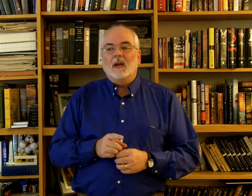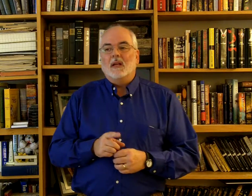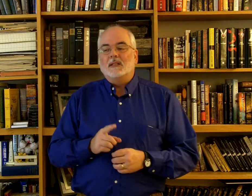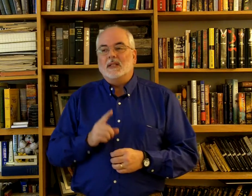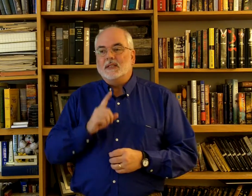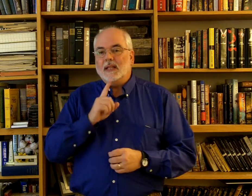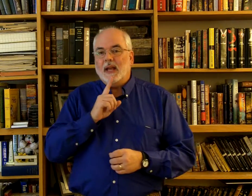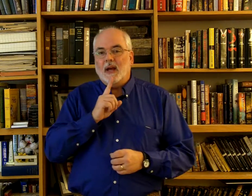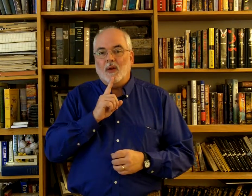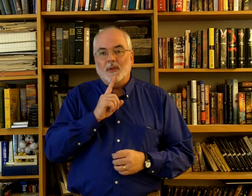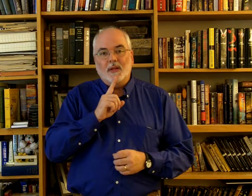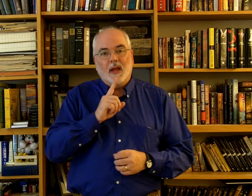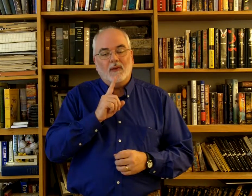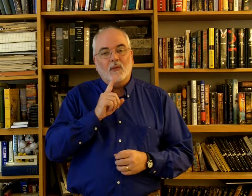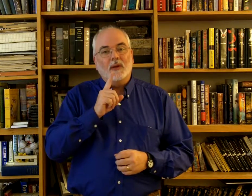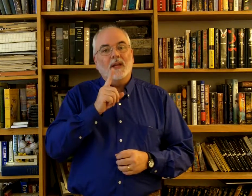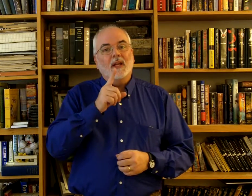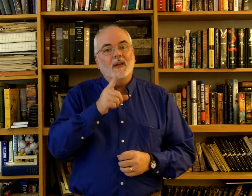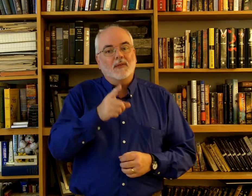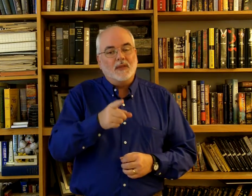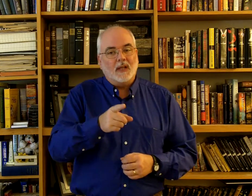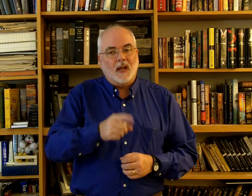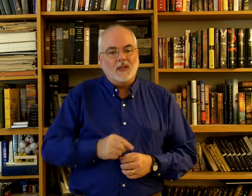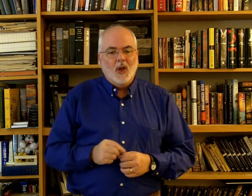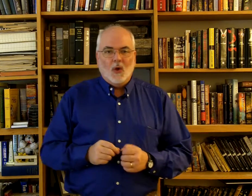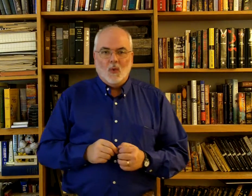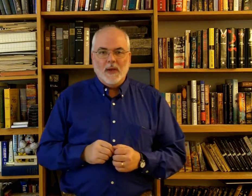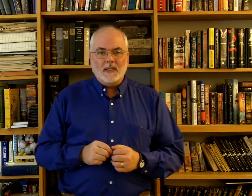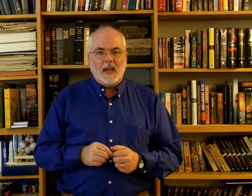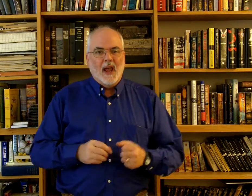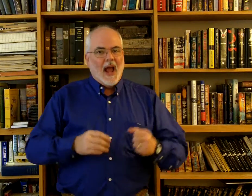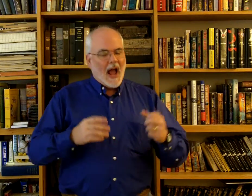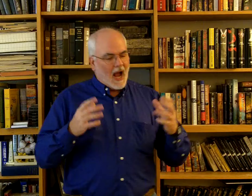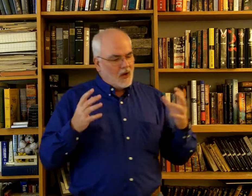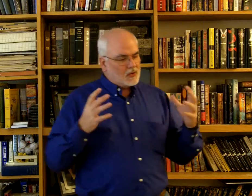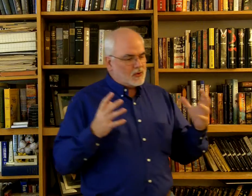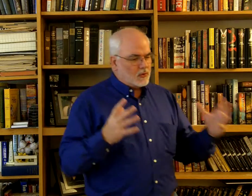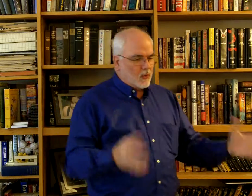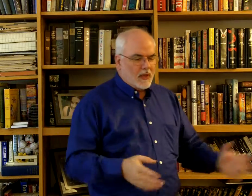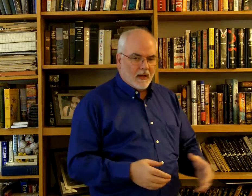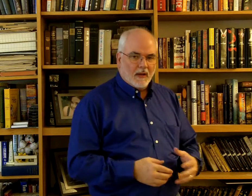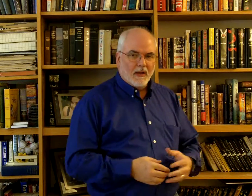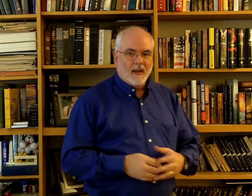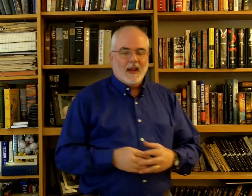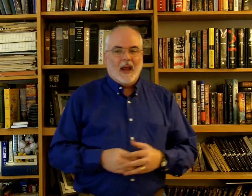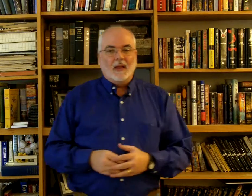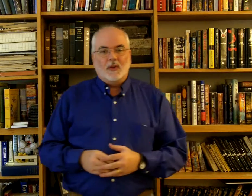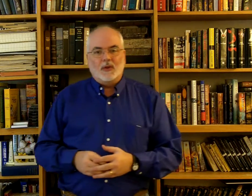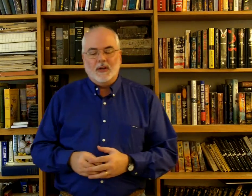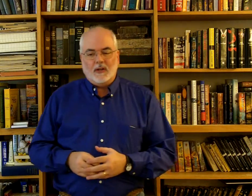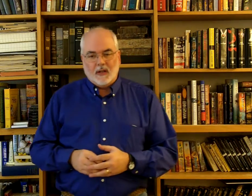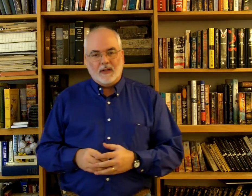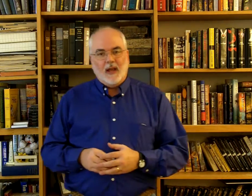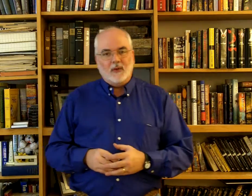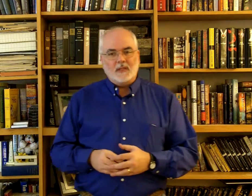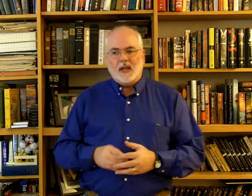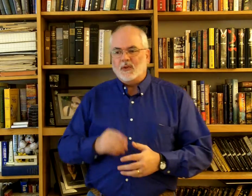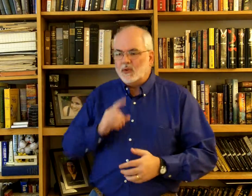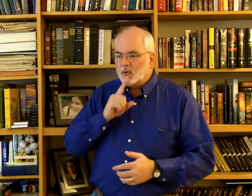Because this is how the deaf would emphasize. We say, how sweet. And the deaf would say,